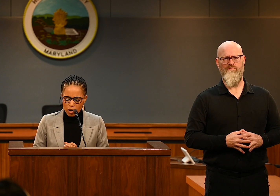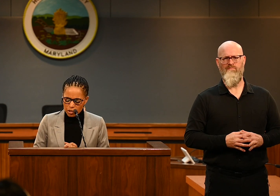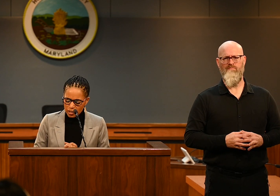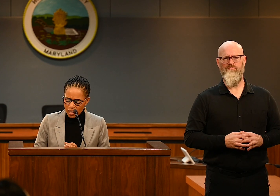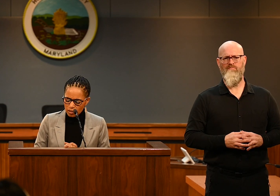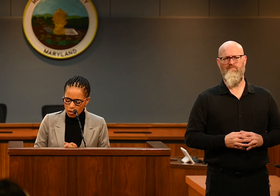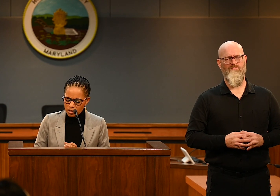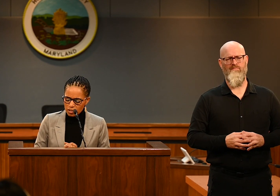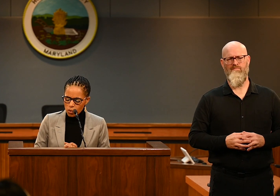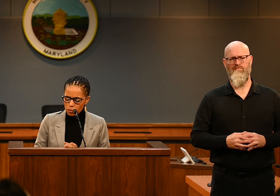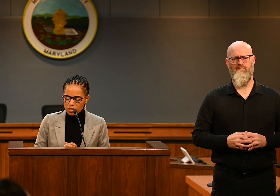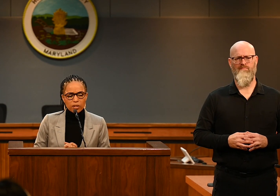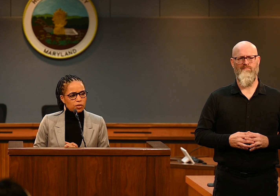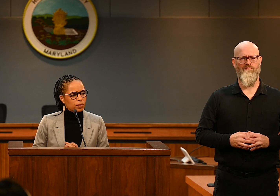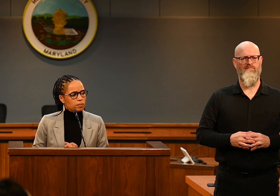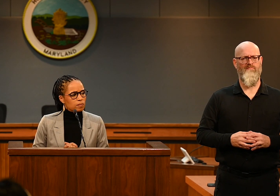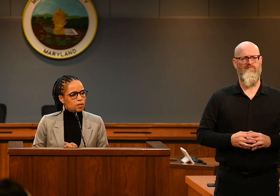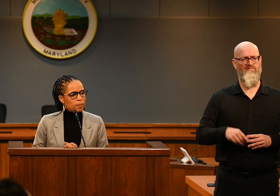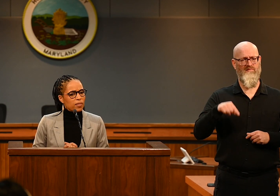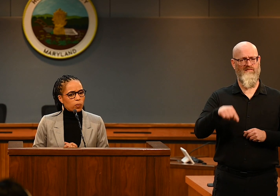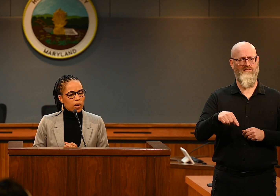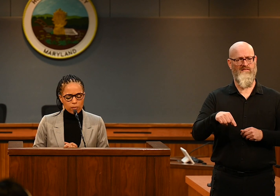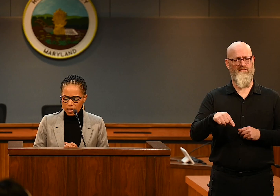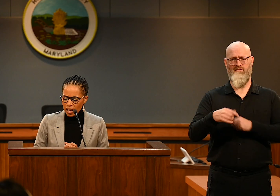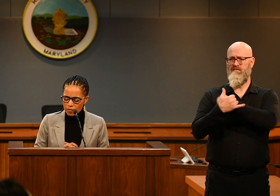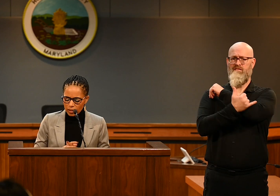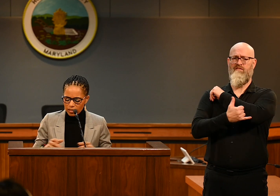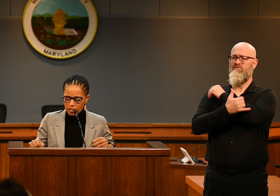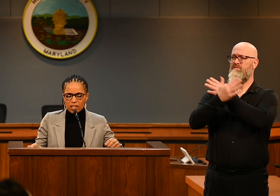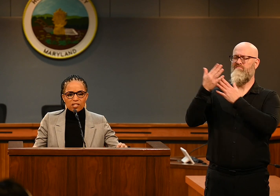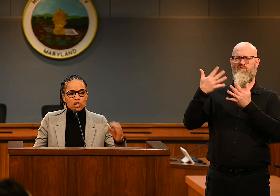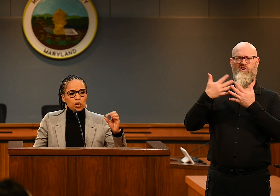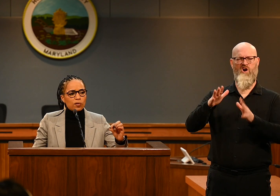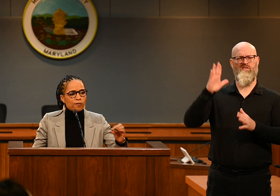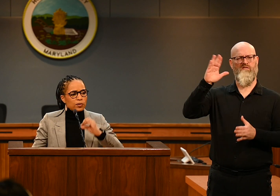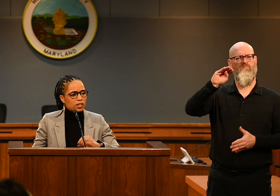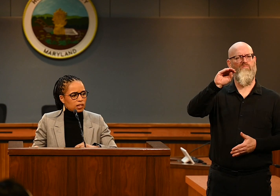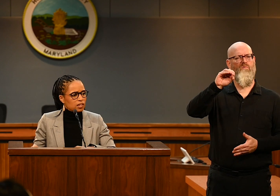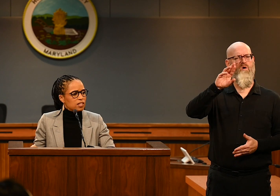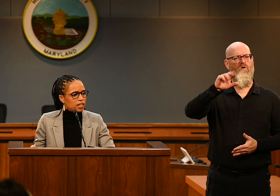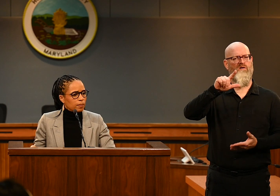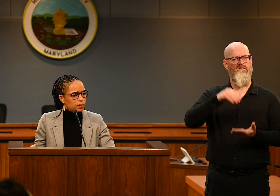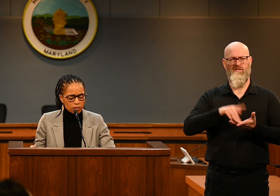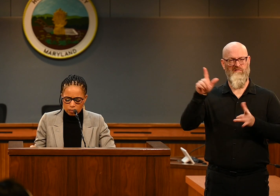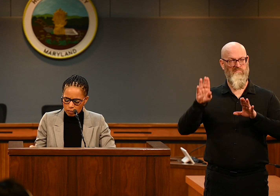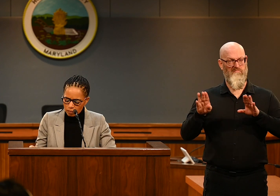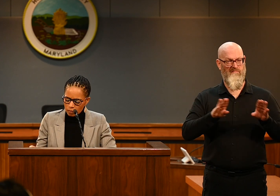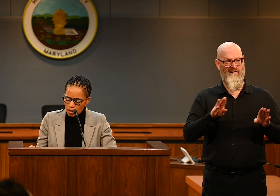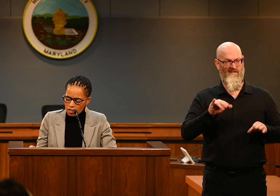This country has lost its moral center, by the way, when behavior like this isn't universally